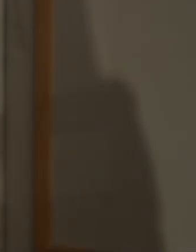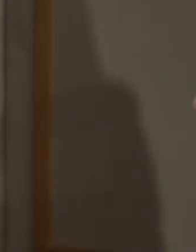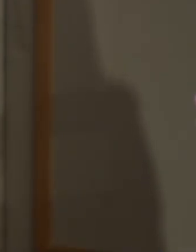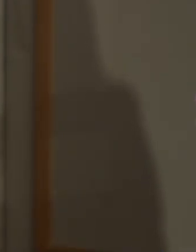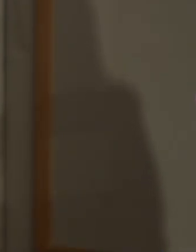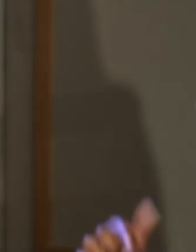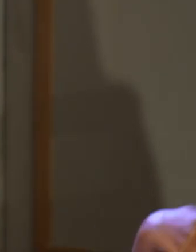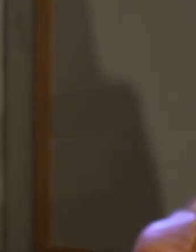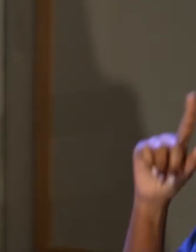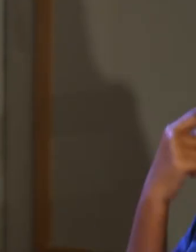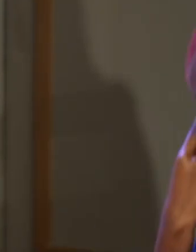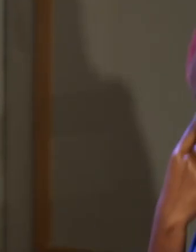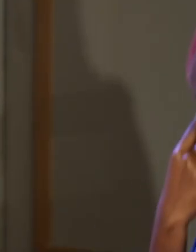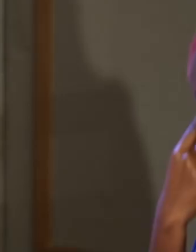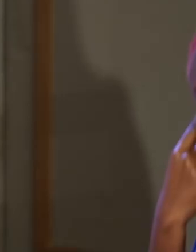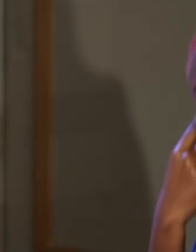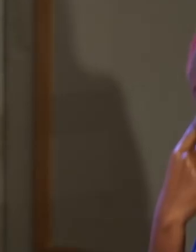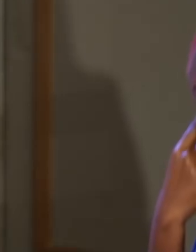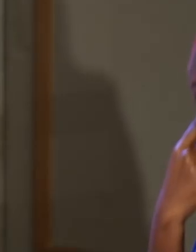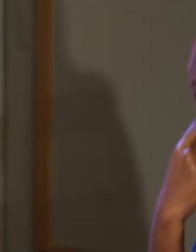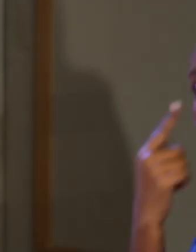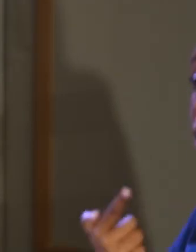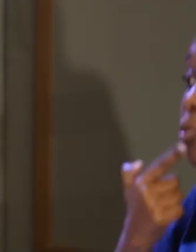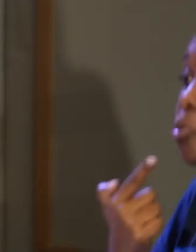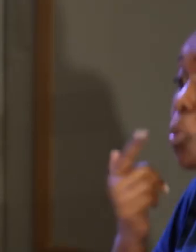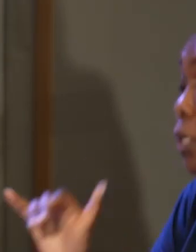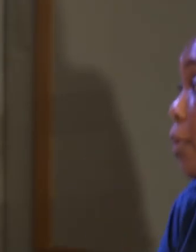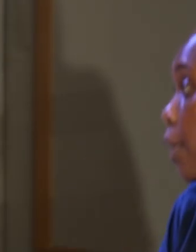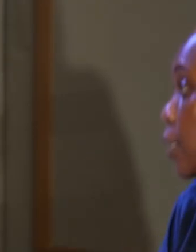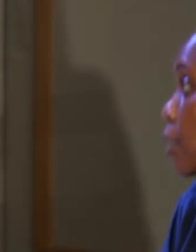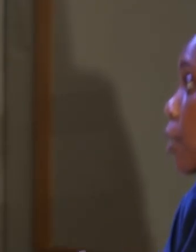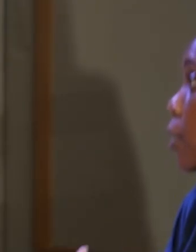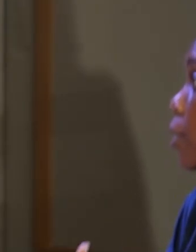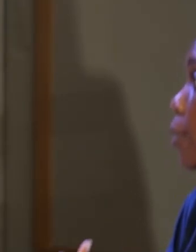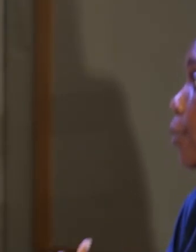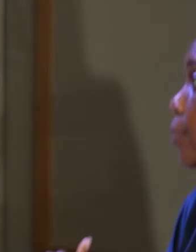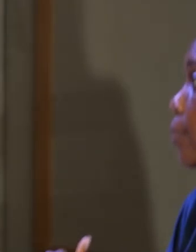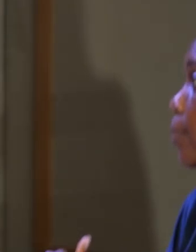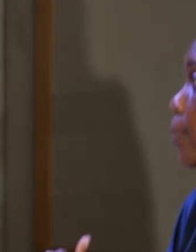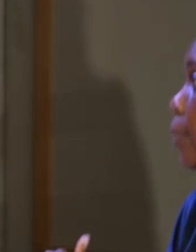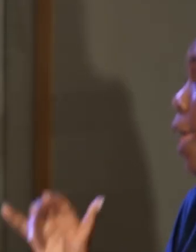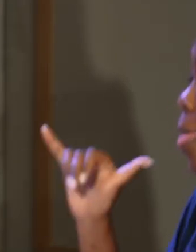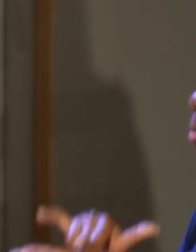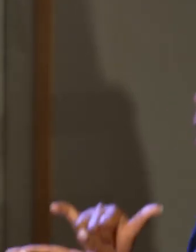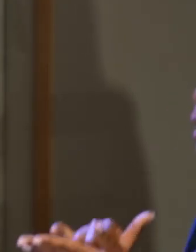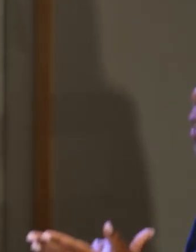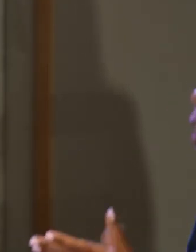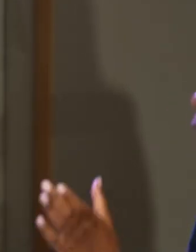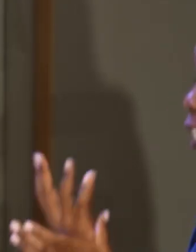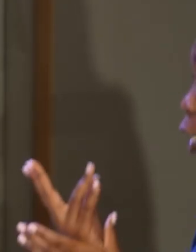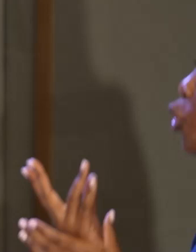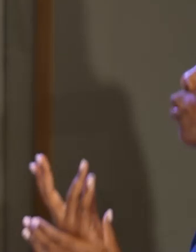So I think, just to mention that at the first get-go, that the creation of